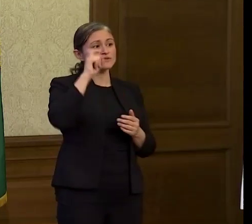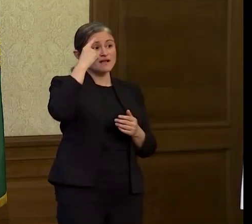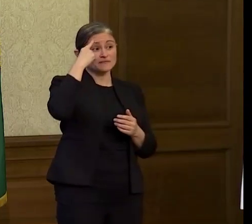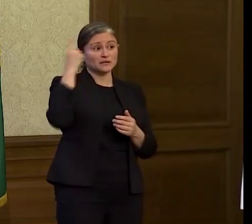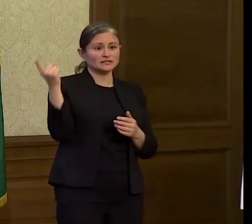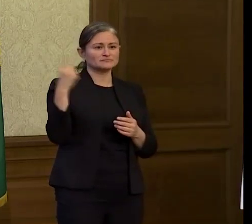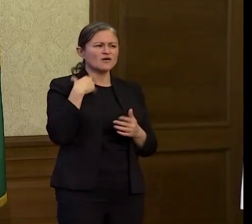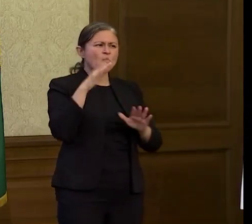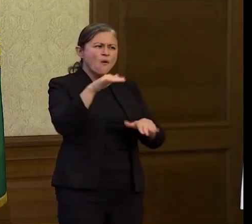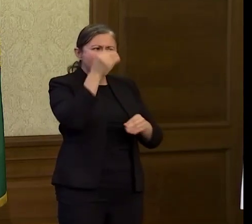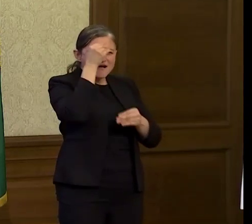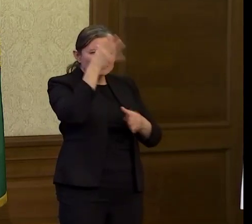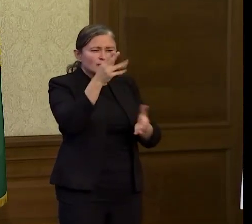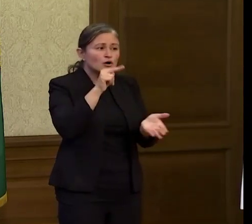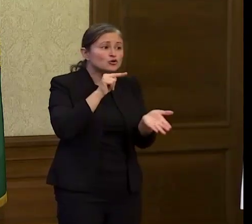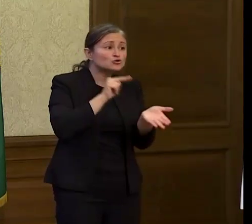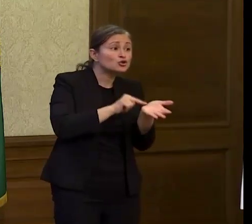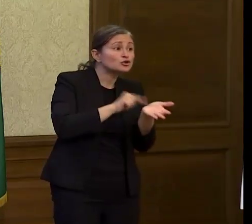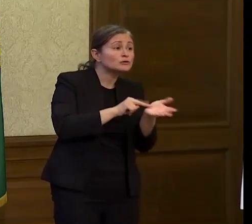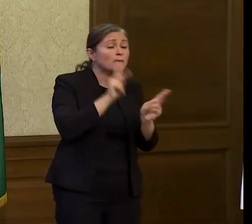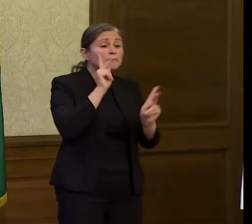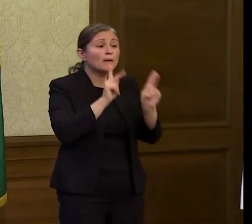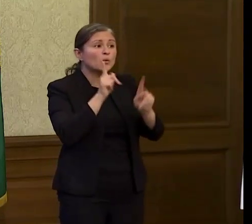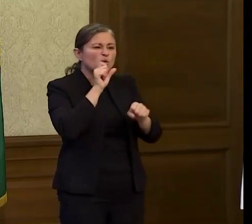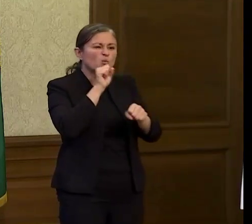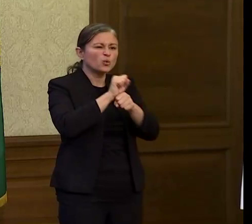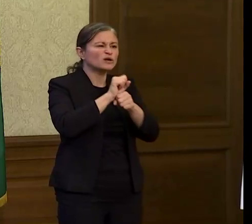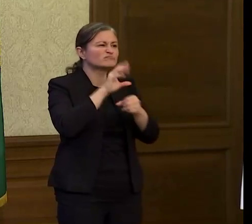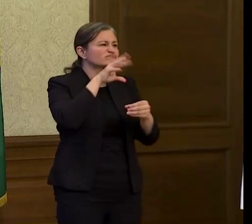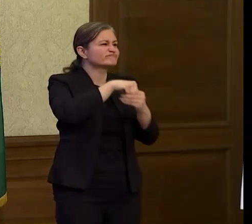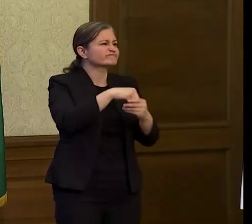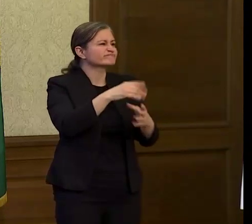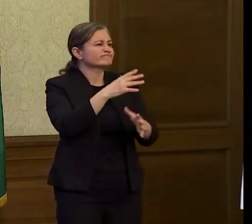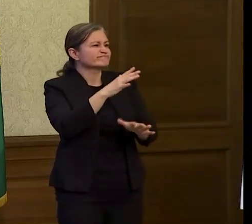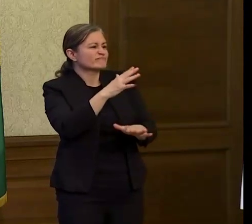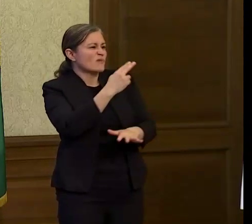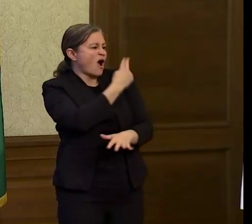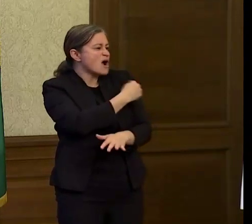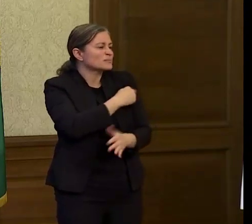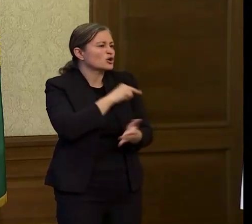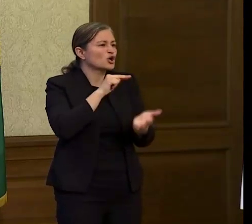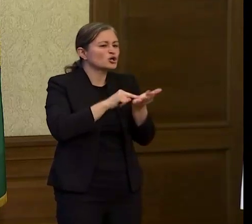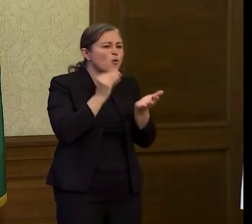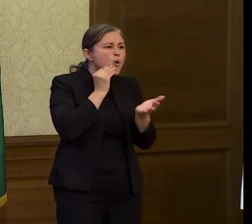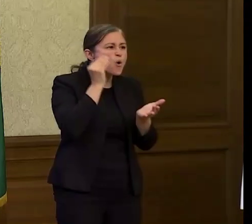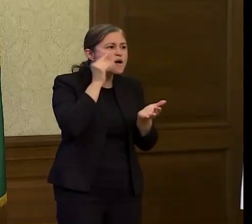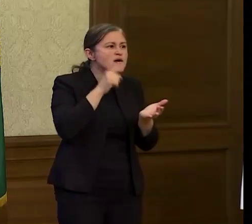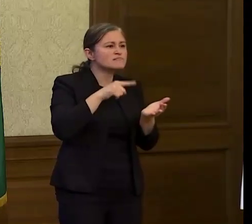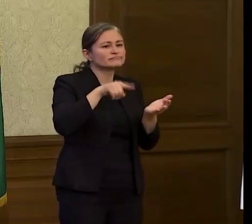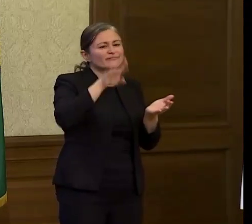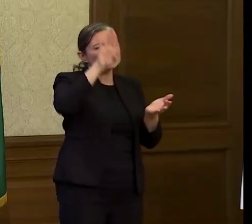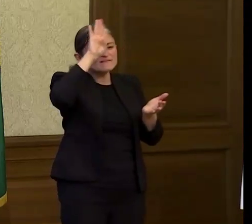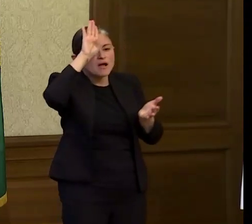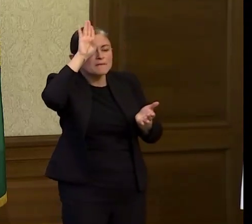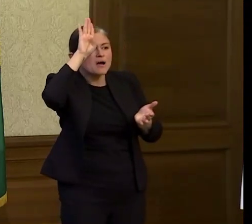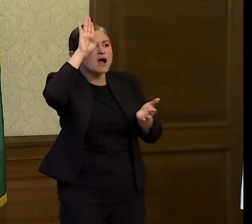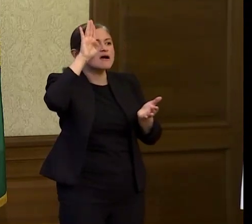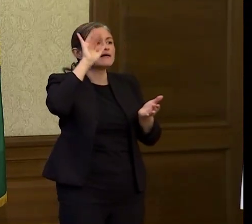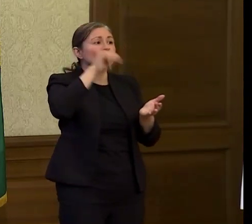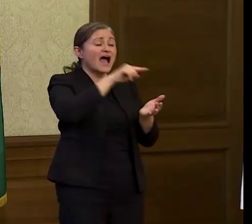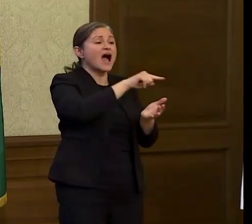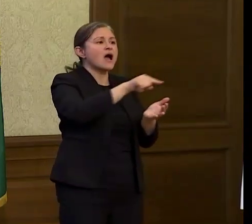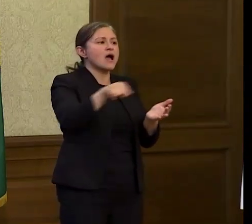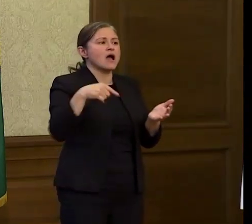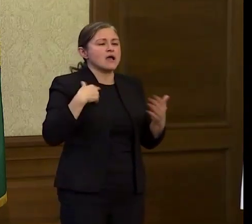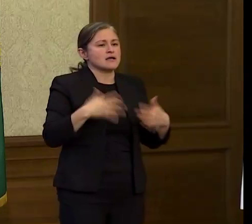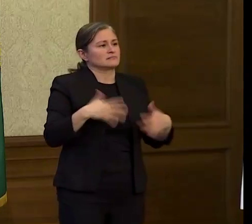long-term care facilities, to fire and police, we are intensely committed to getting you protective equipment as soon